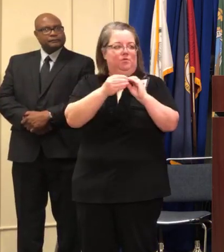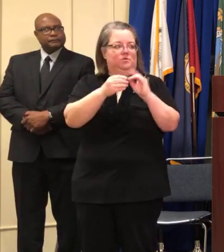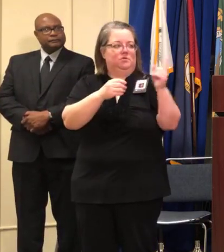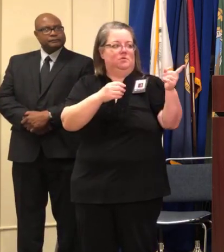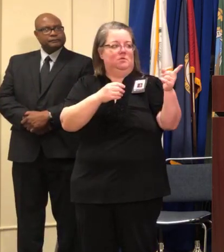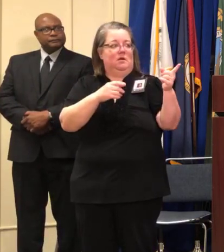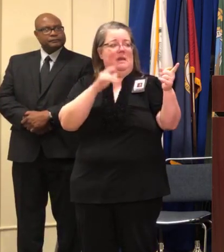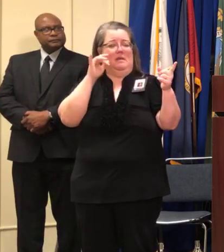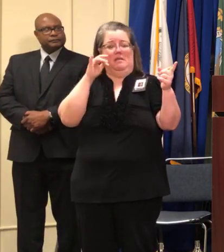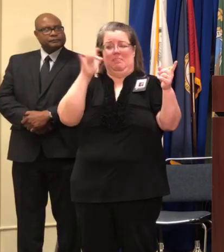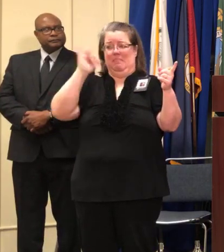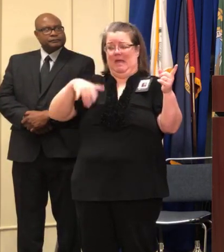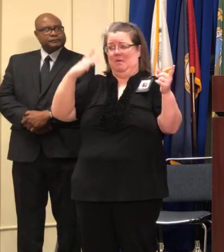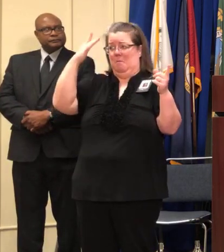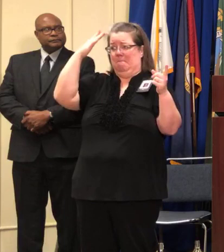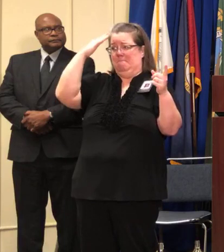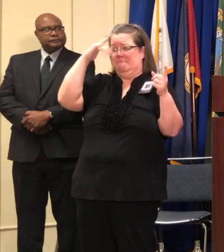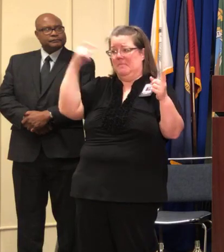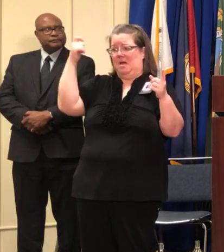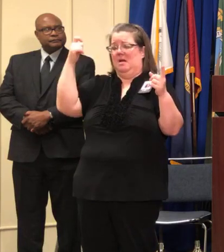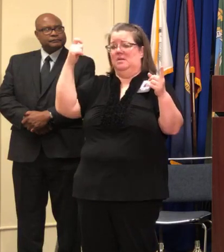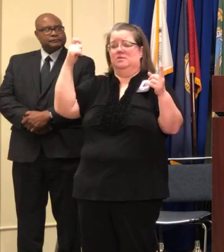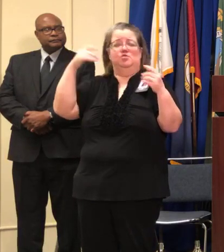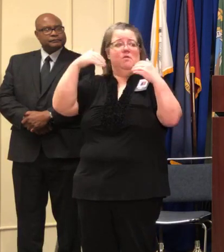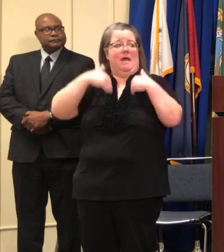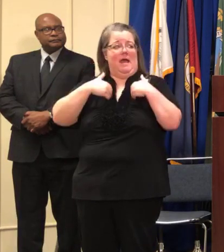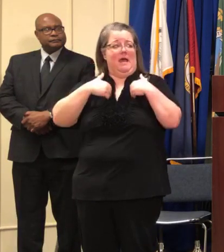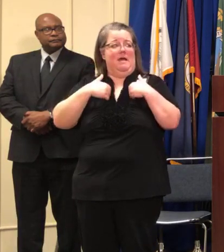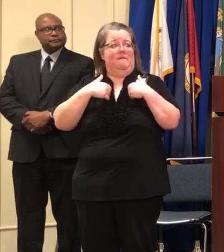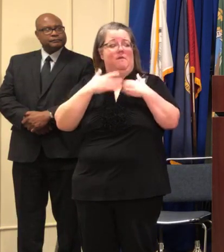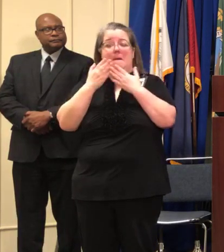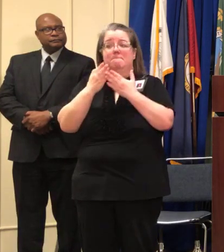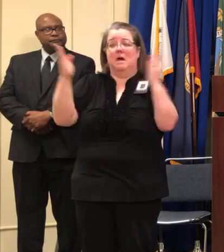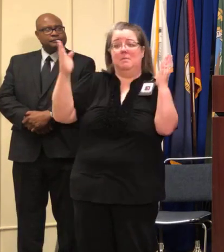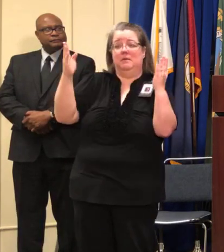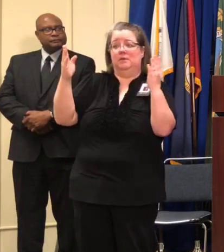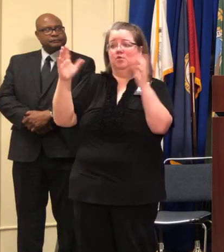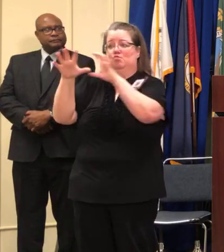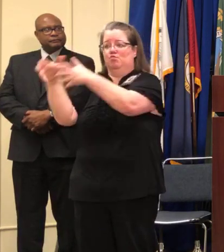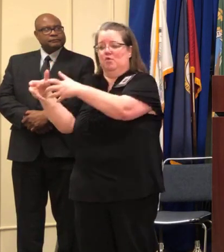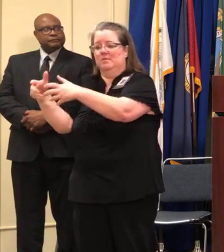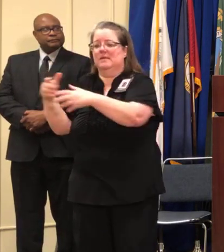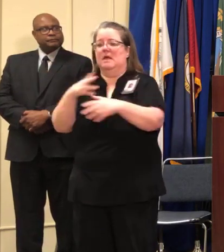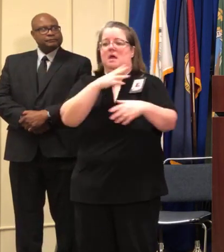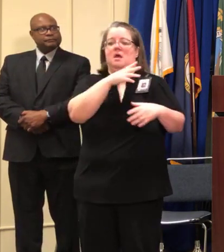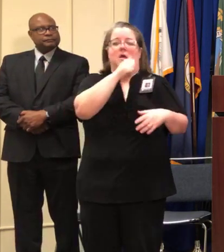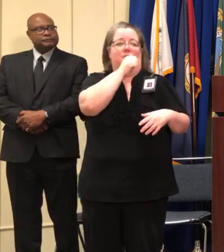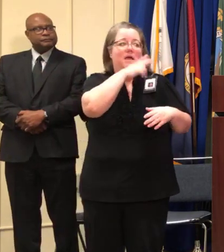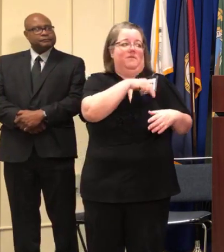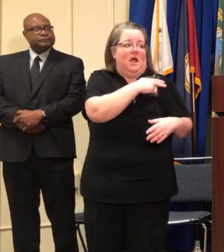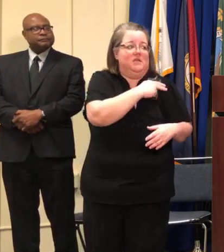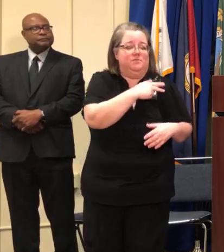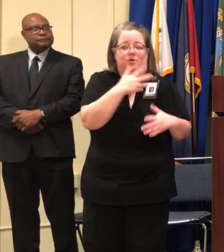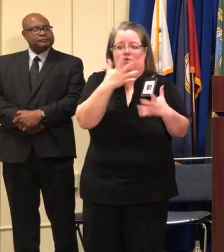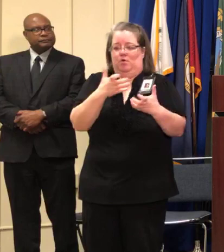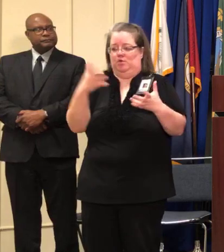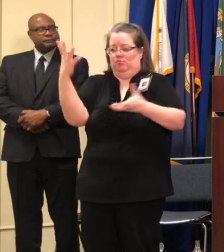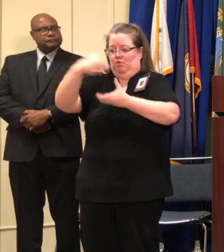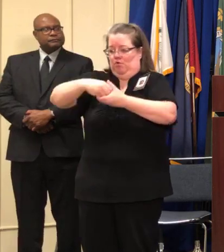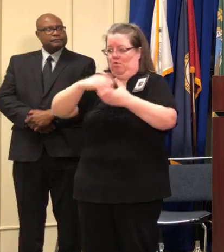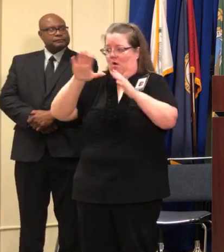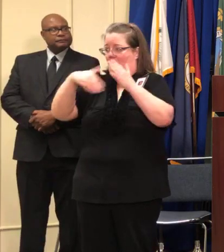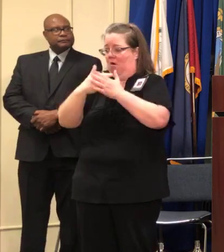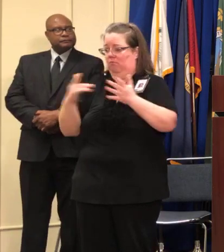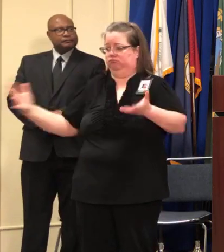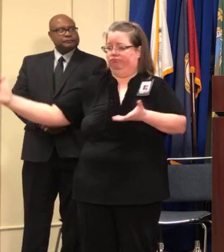function of the fact that you've got public entities and you've also got private hospitals, and you want to be able to include all of